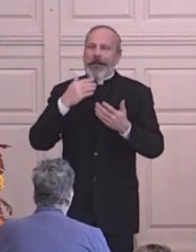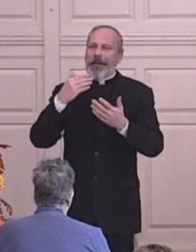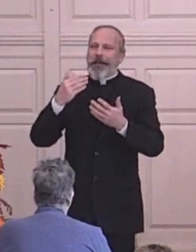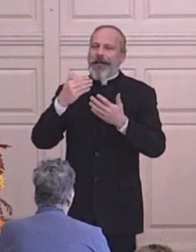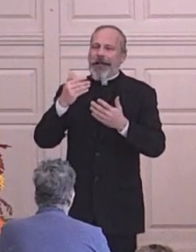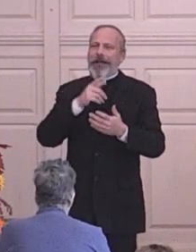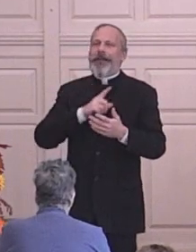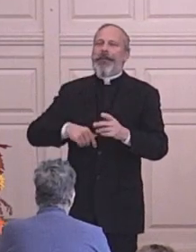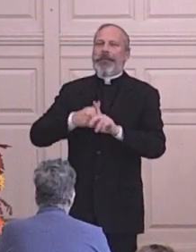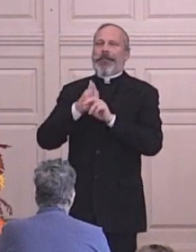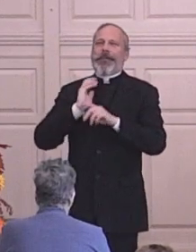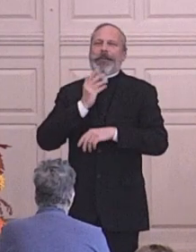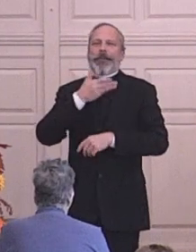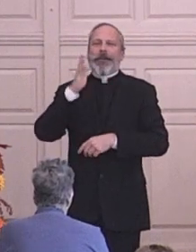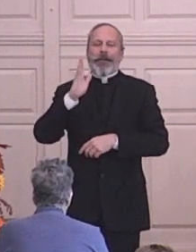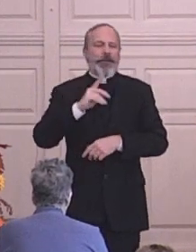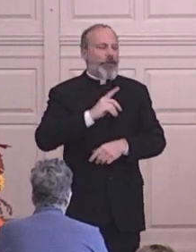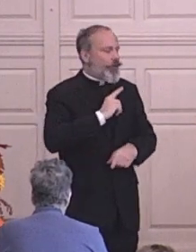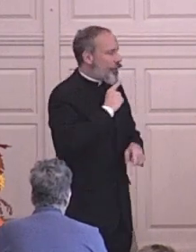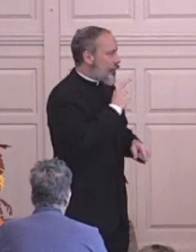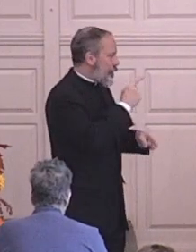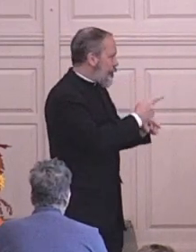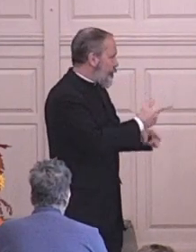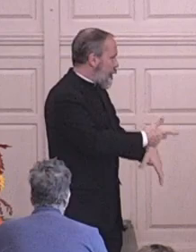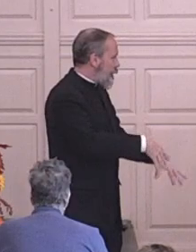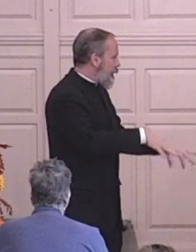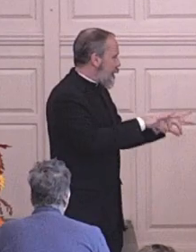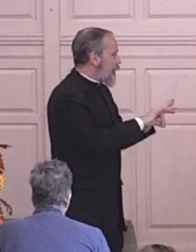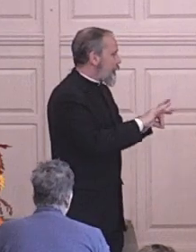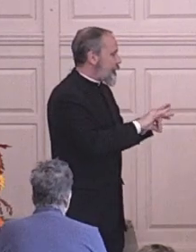Let us give thanks to the Lord our God.